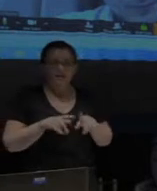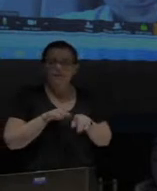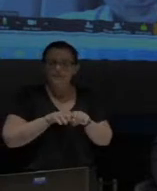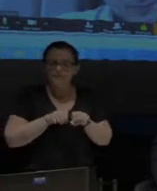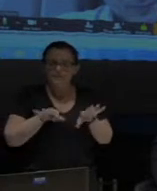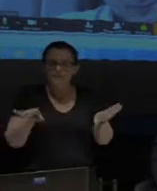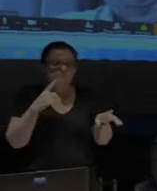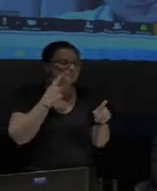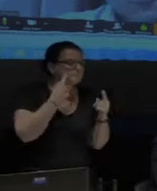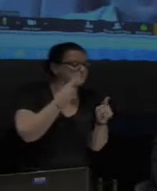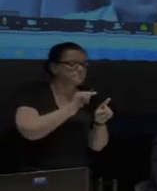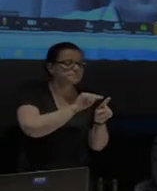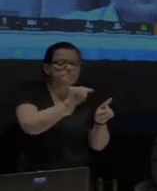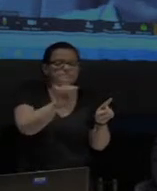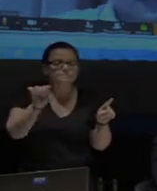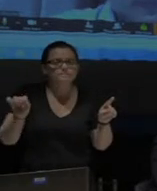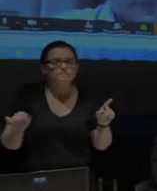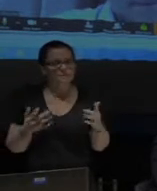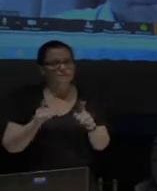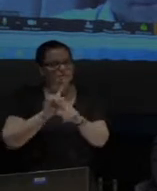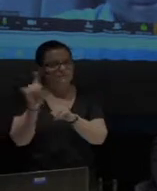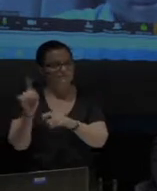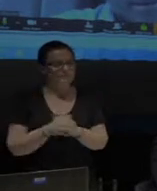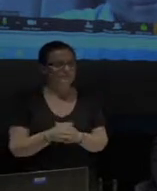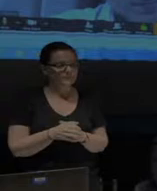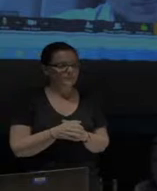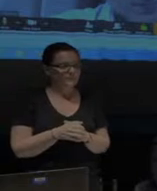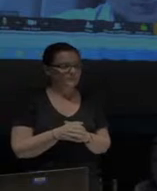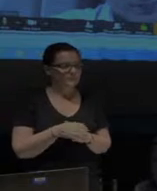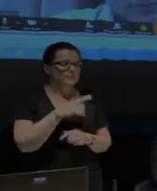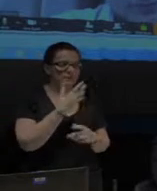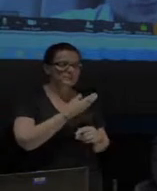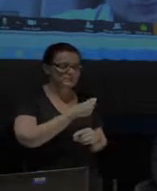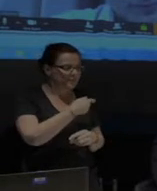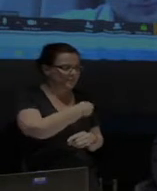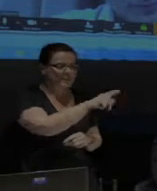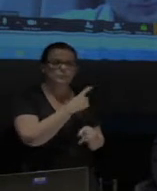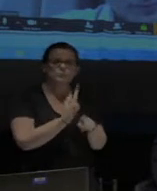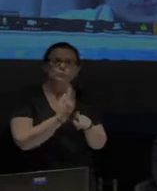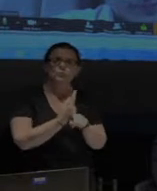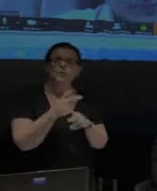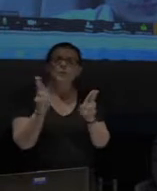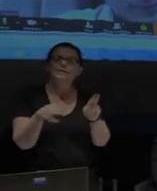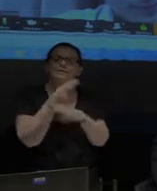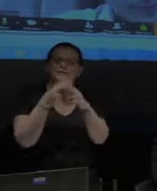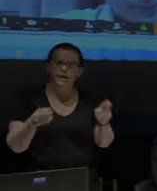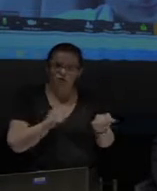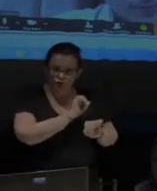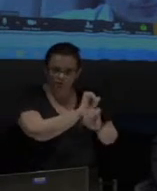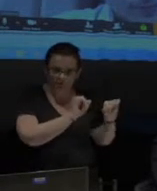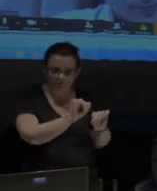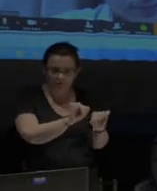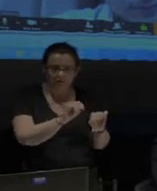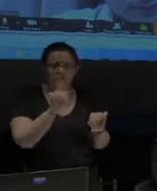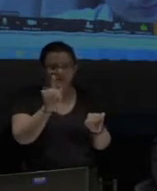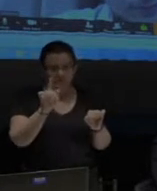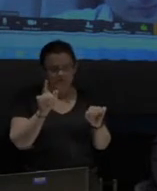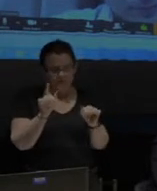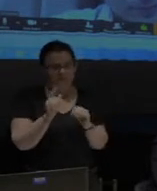because I think it's important, certainly with a number of you have talked internationally, and therefore it's